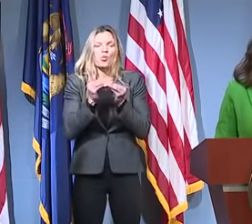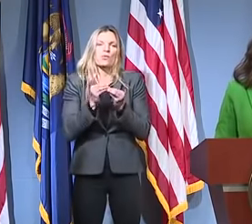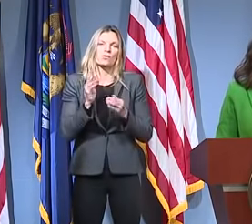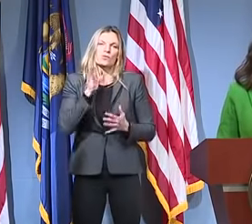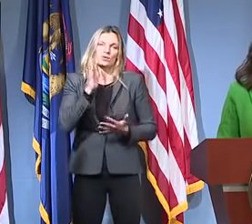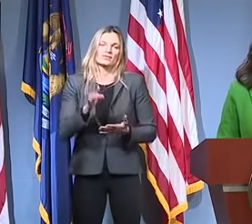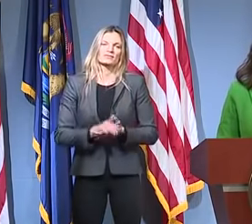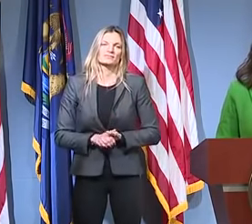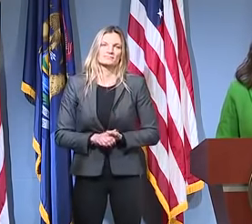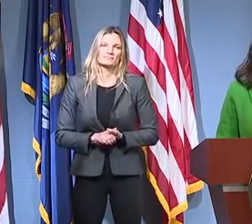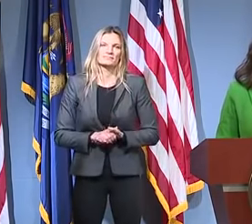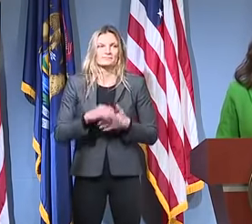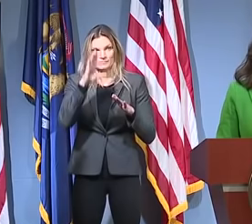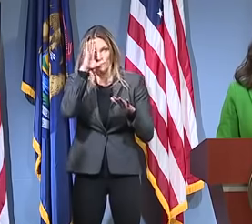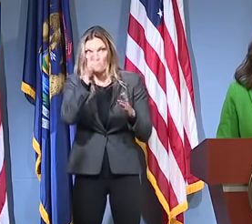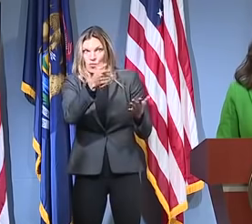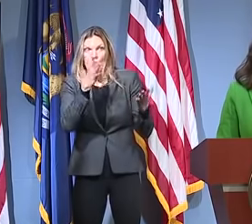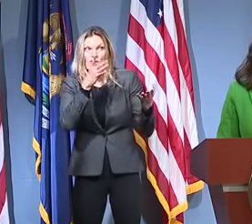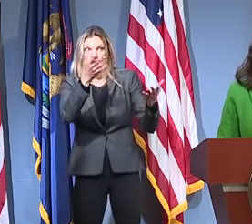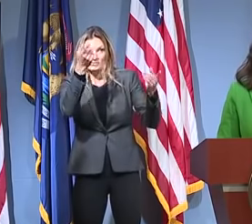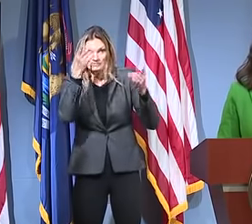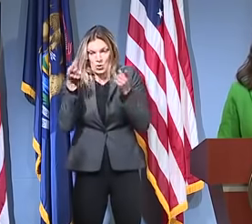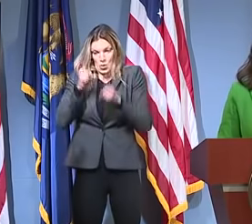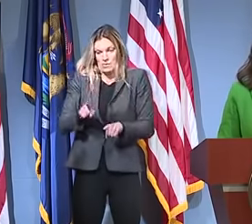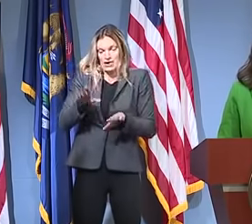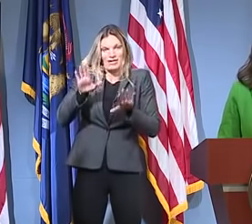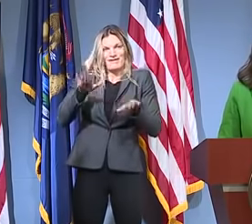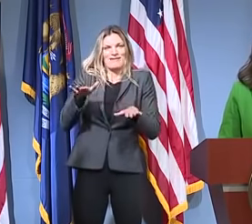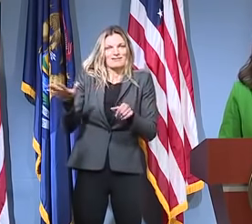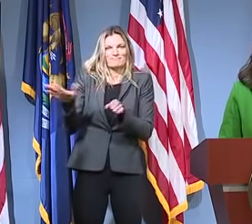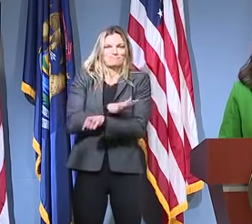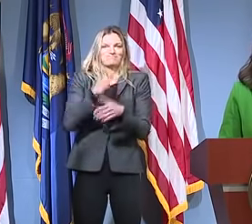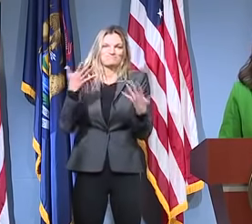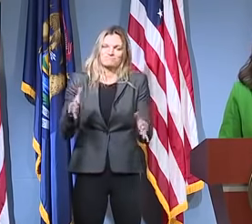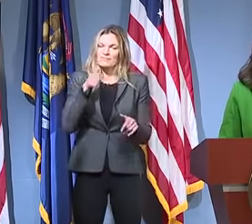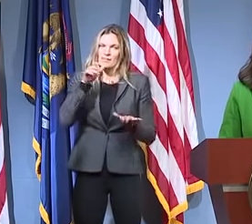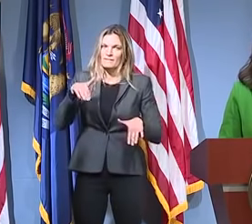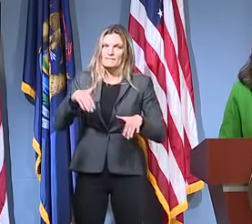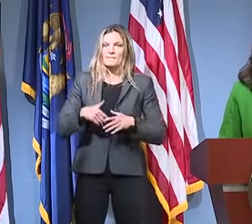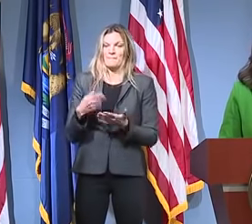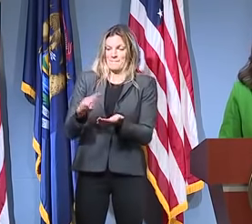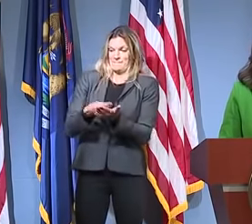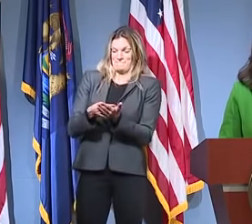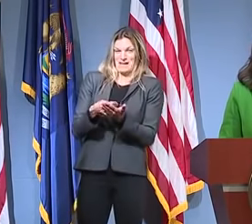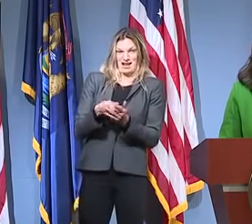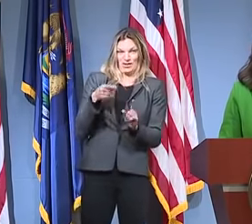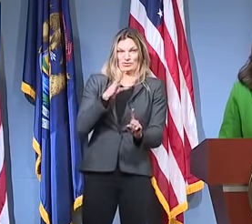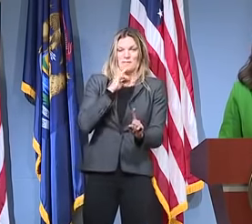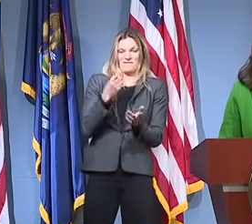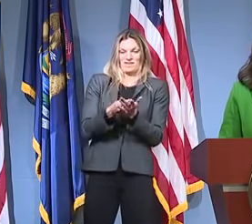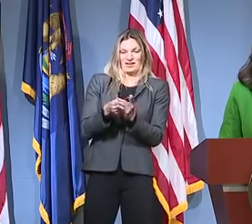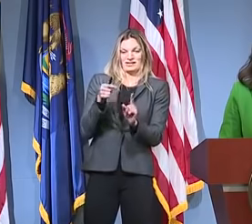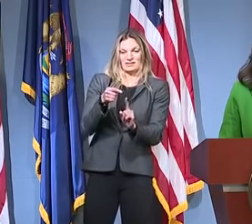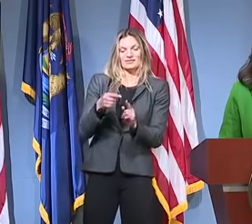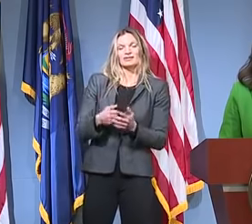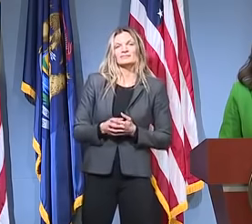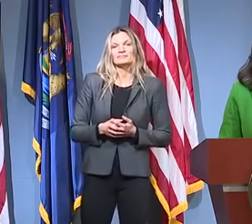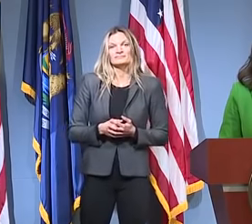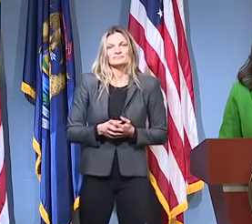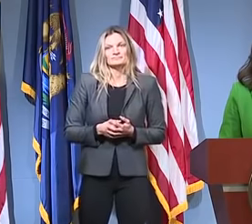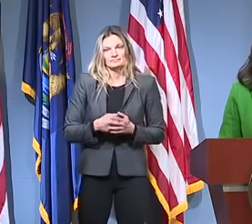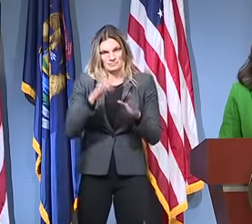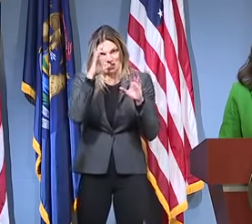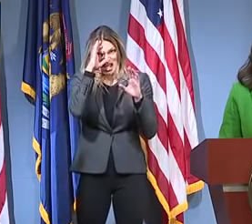to do their part, but the agreement's not completed yet. But with regard to funding, we need to put more resources into